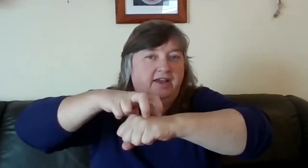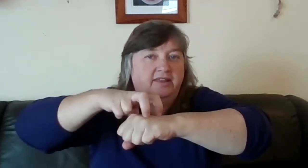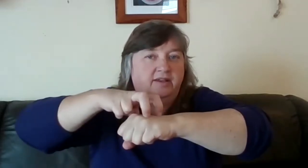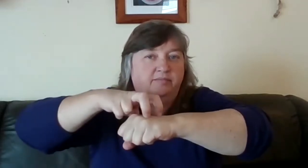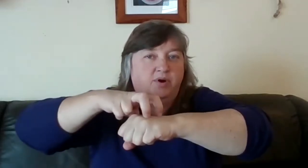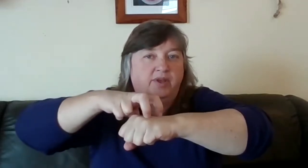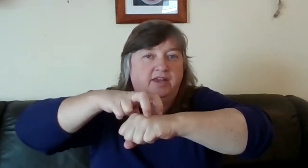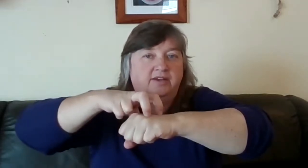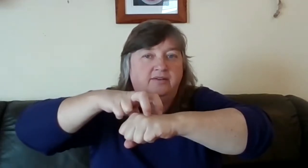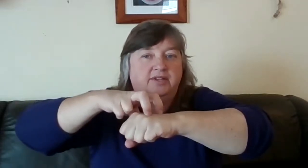and then poke into it.